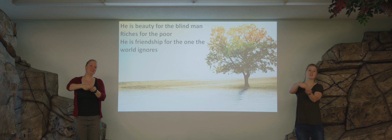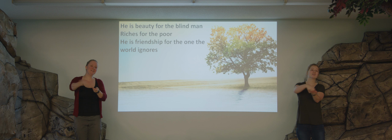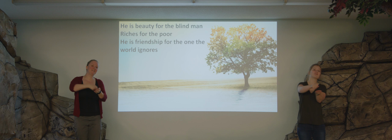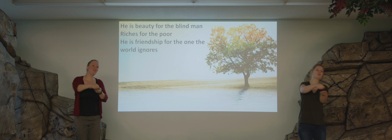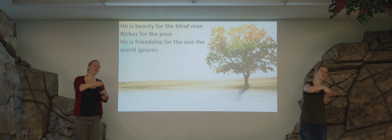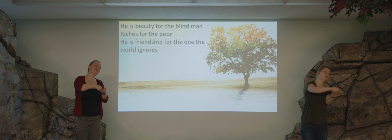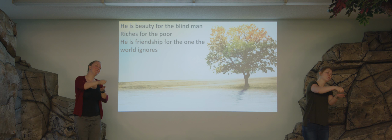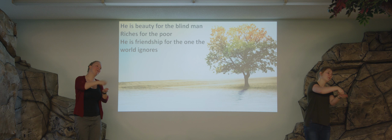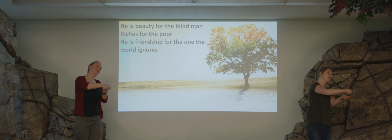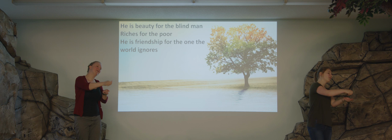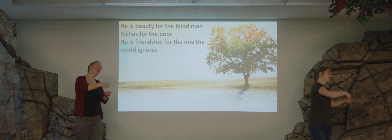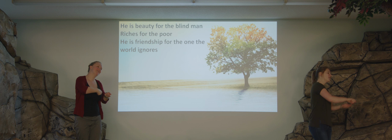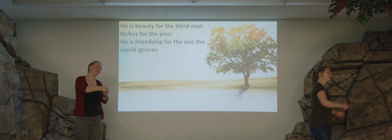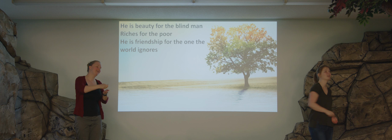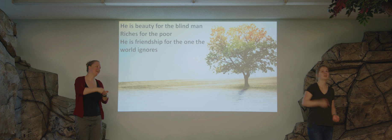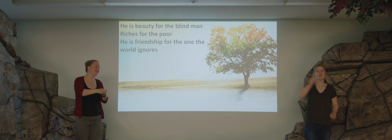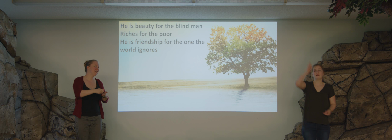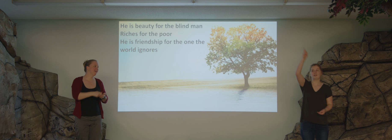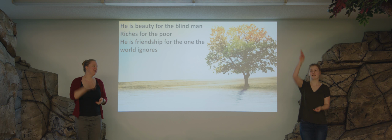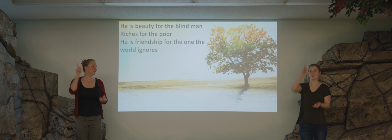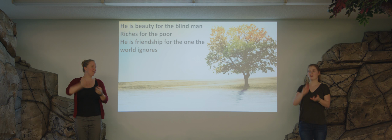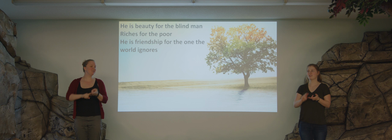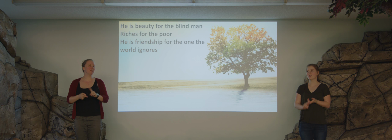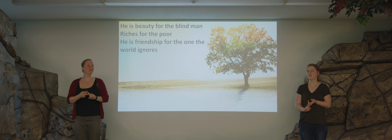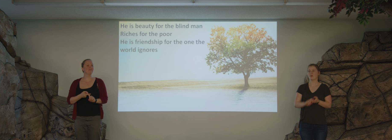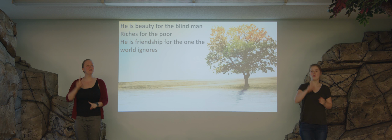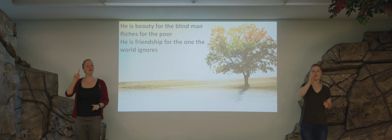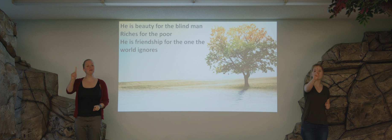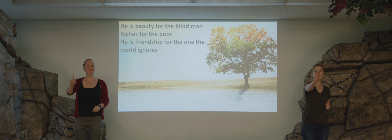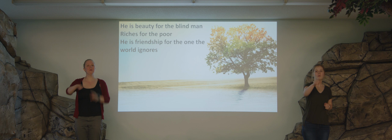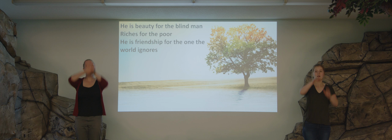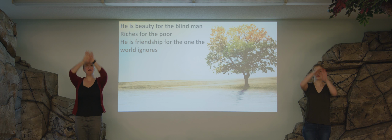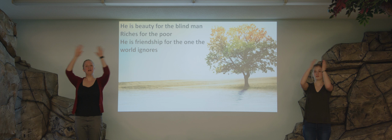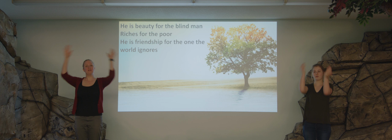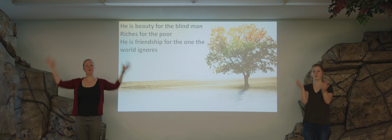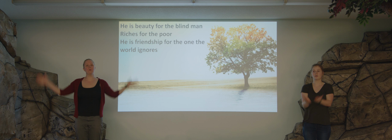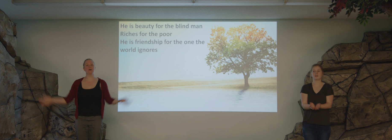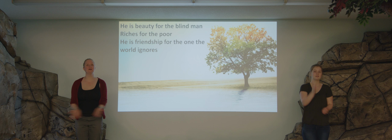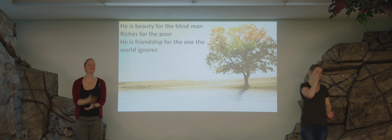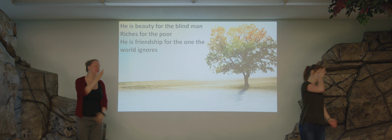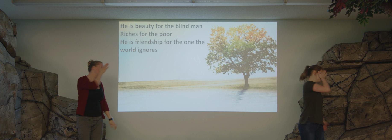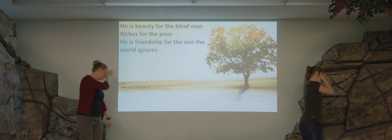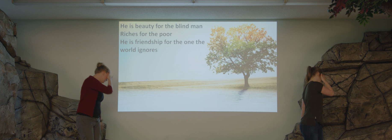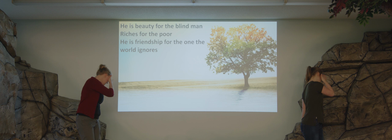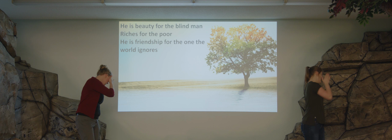for the poor, He is friendship for the world, the world ignores.